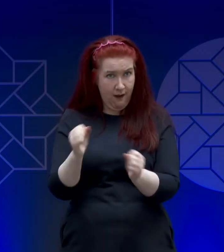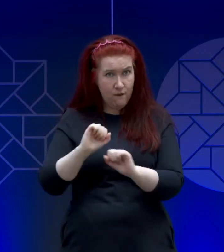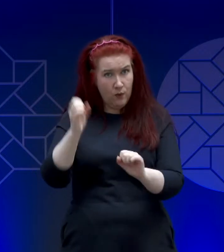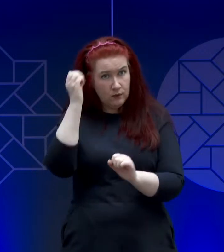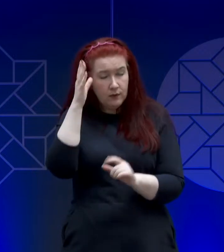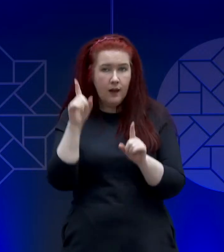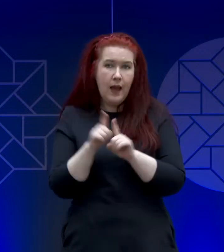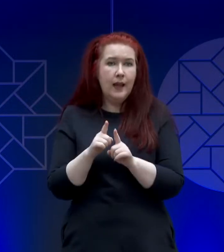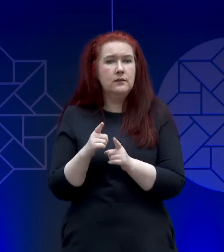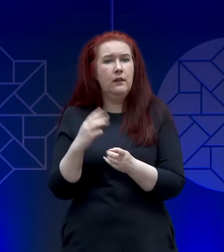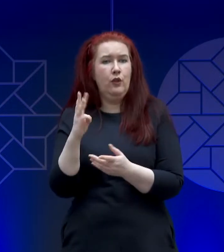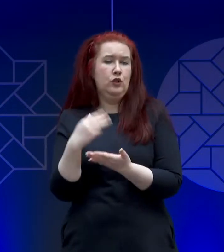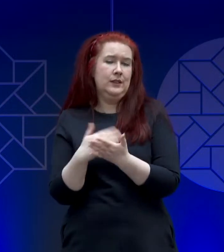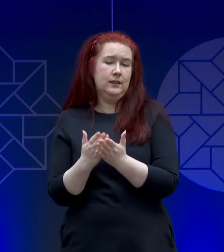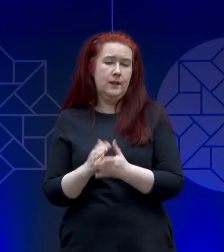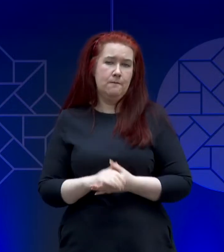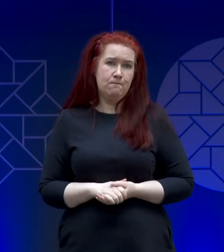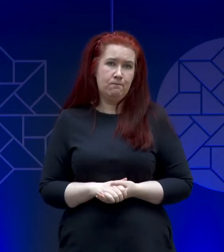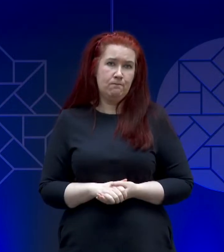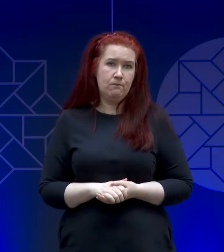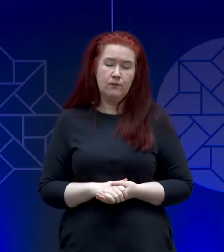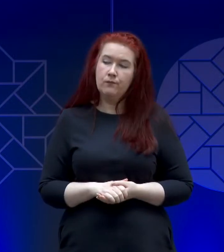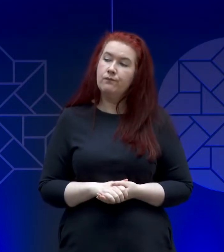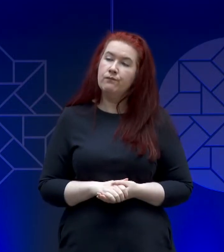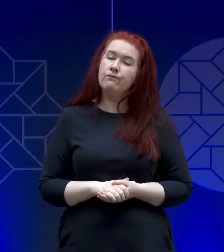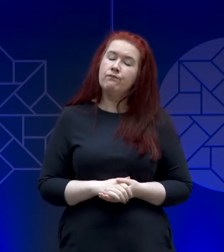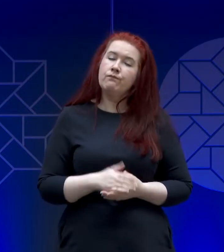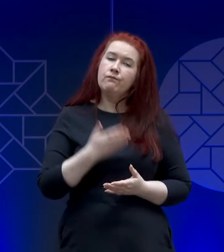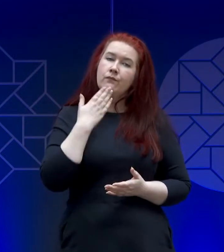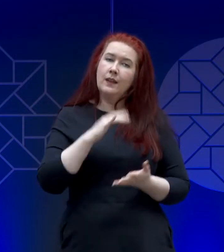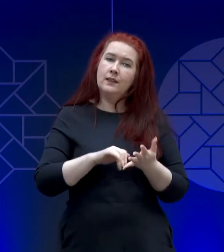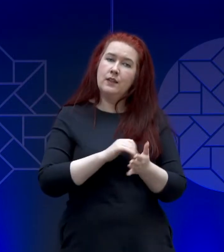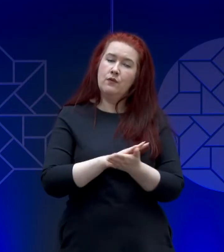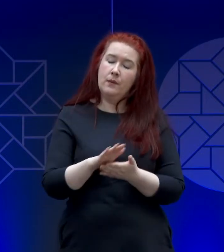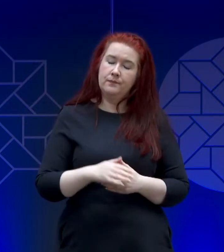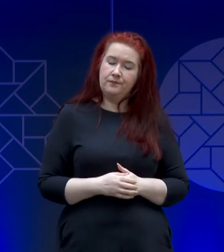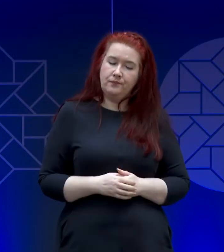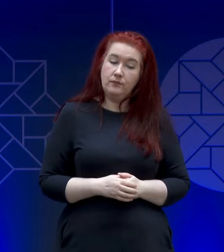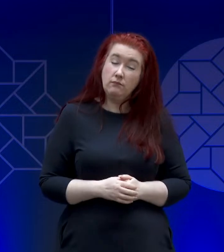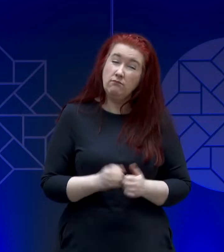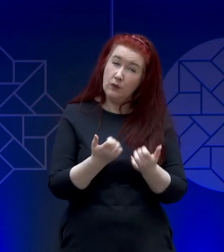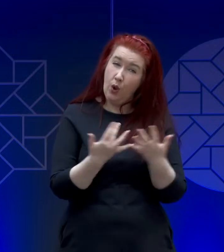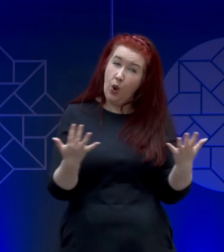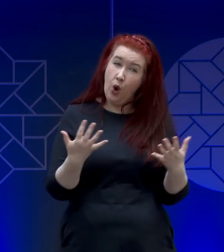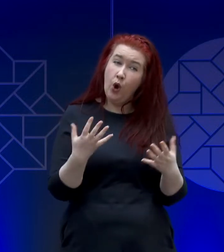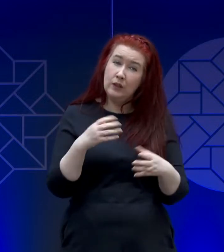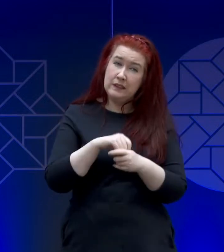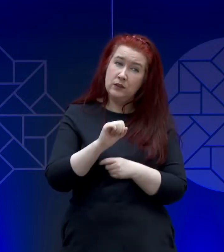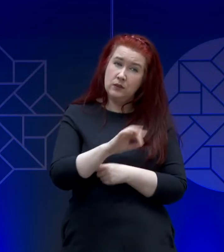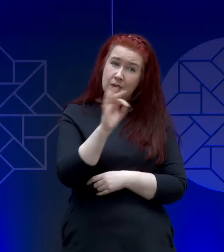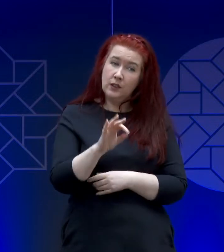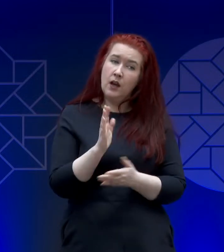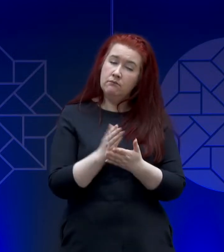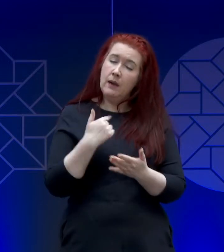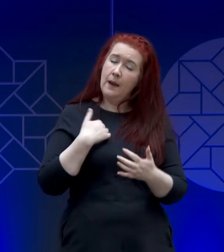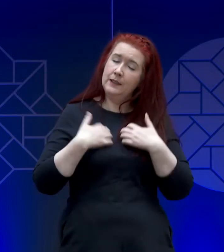the third sector? Thank you. Thanks very much, Sarah. And there's a huge amount in there that's of interest